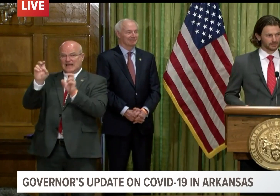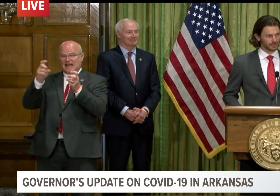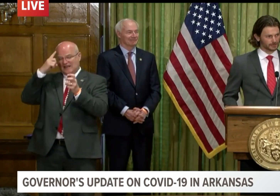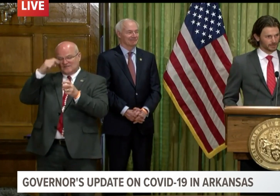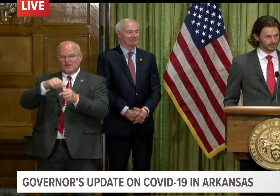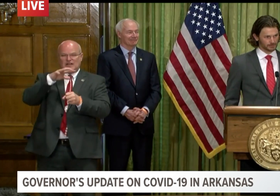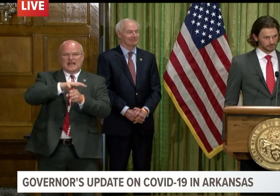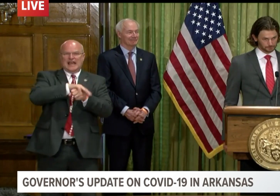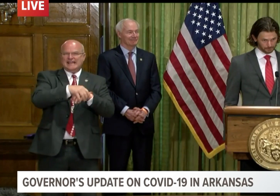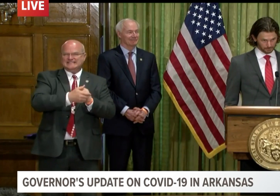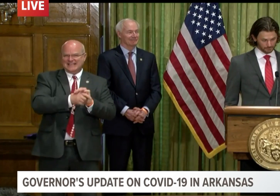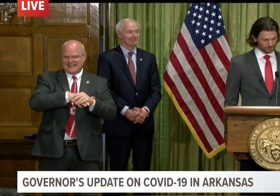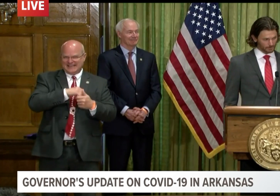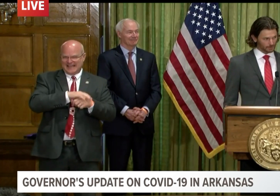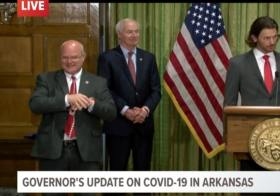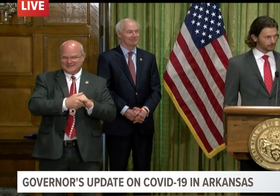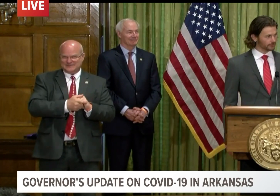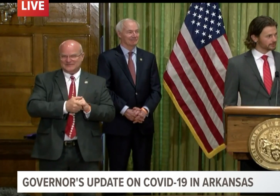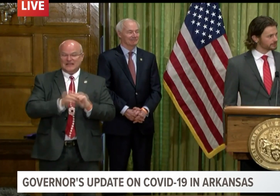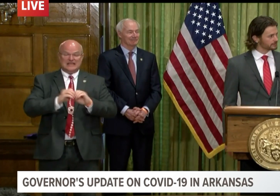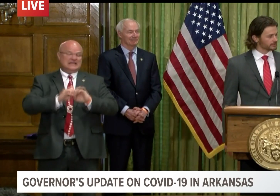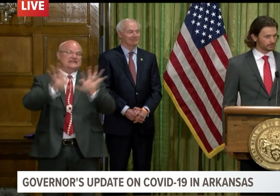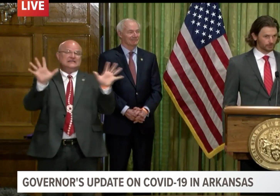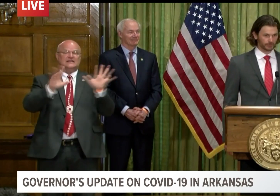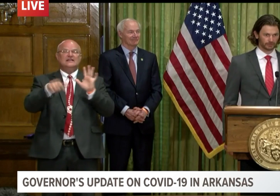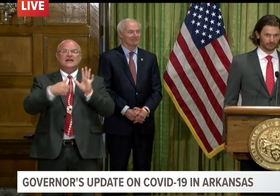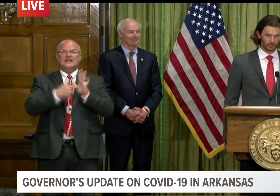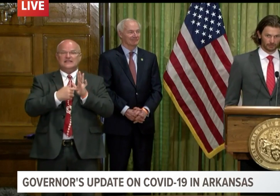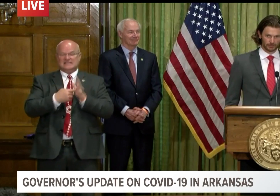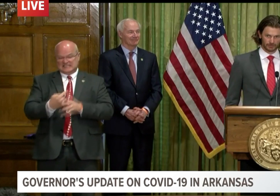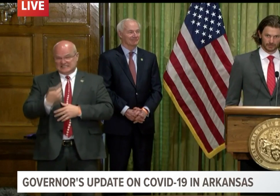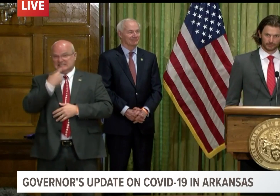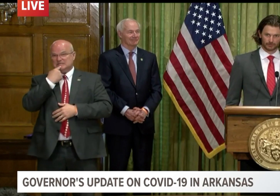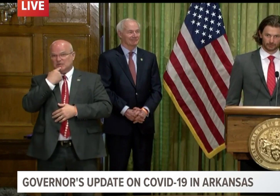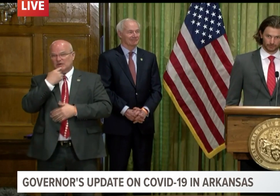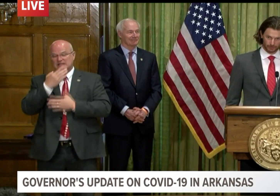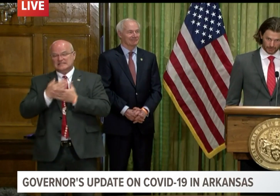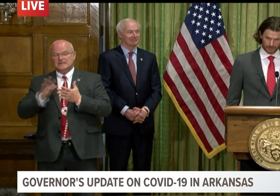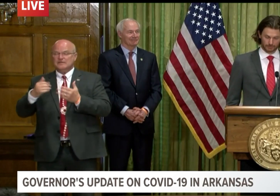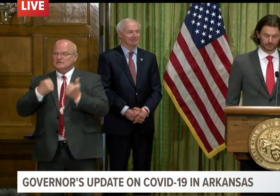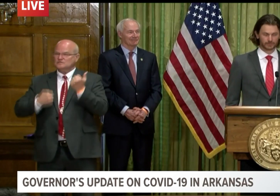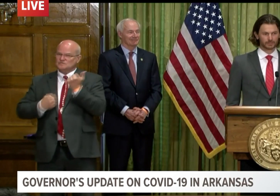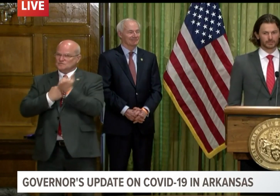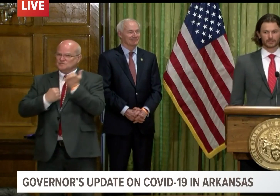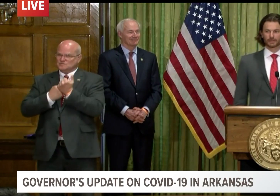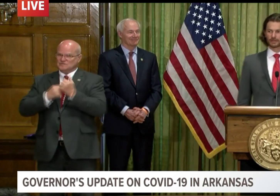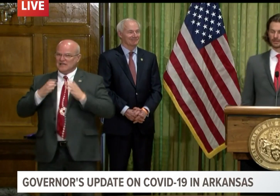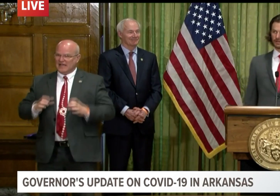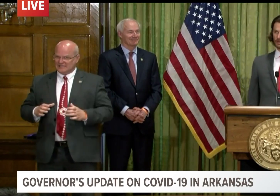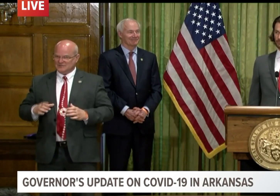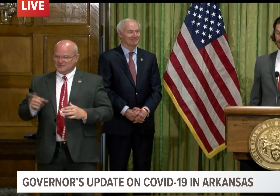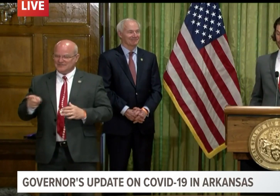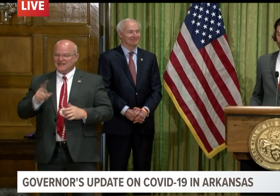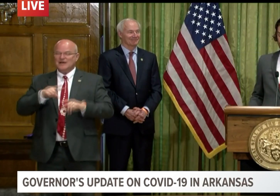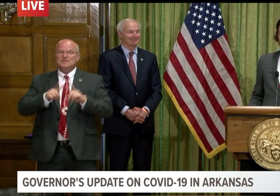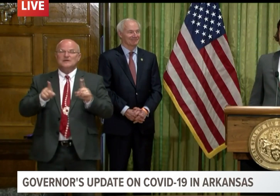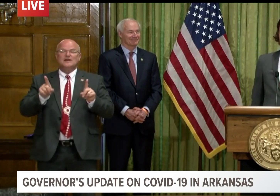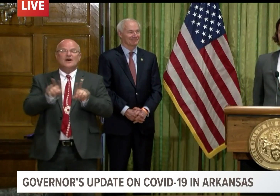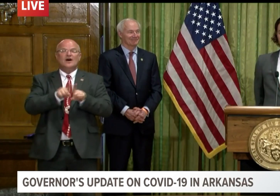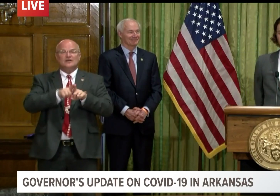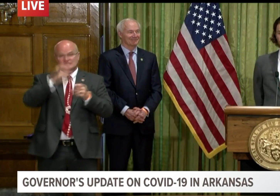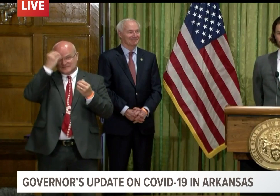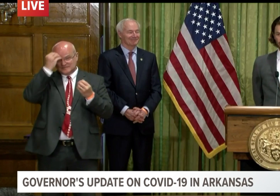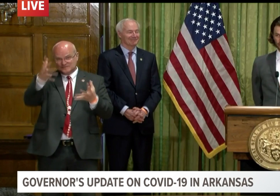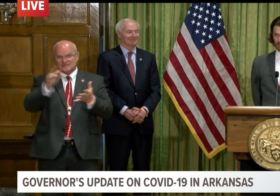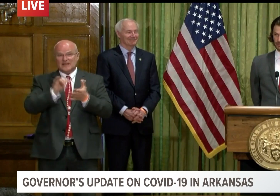for hand sanitizer. Clearly, this is a disappointing development to some of their loyal customers, but I can also